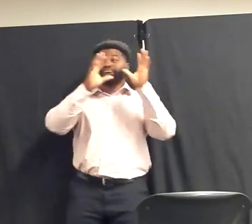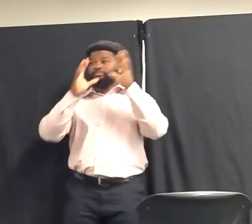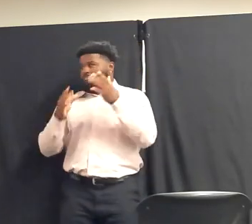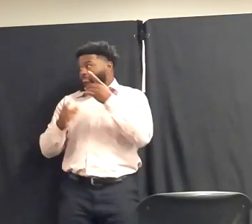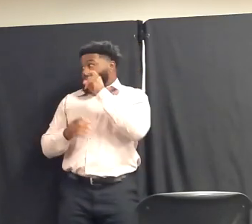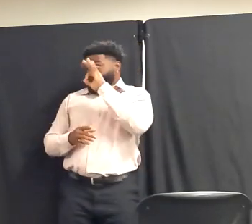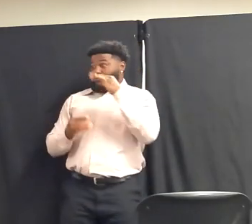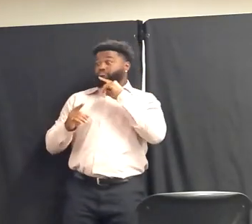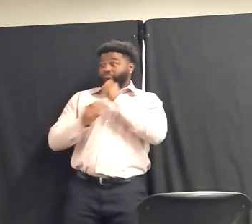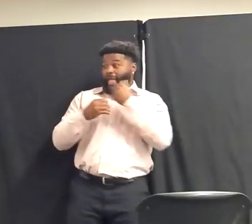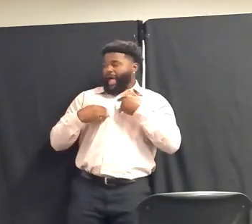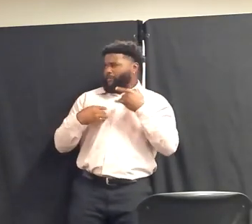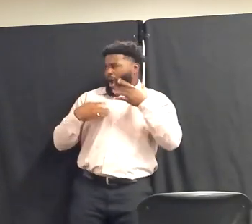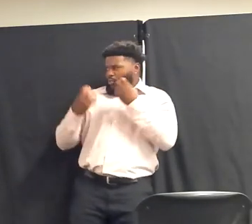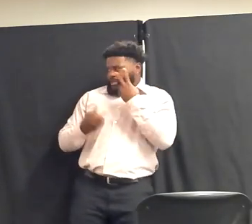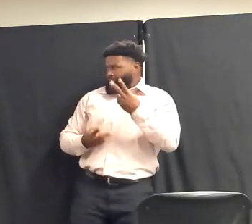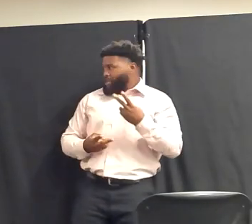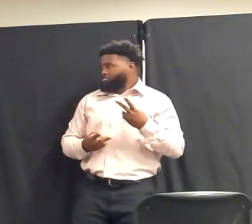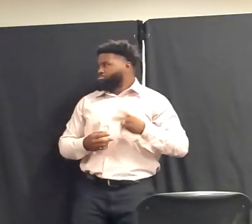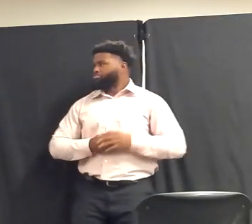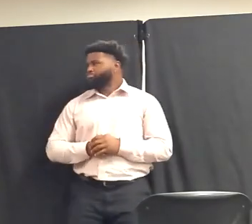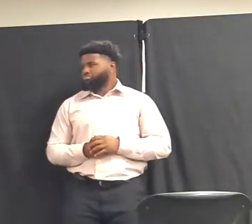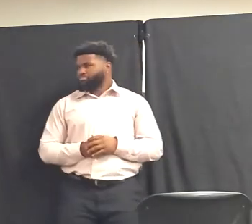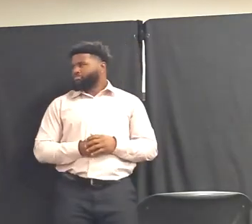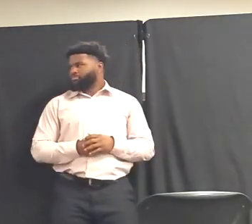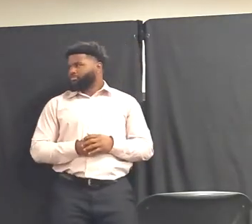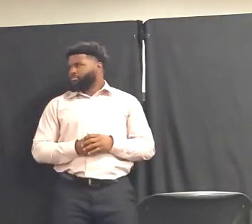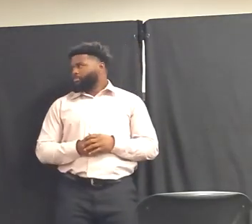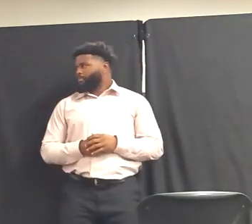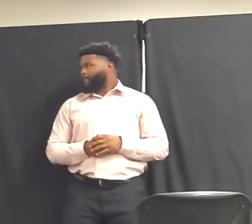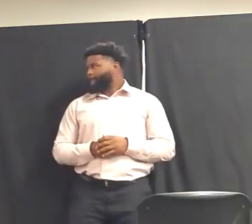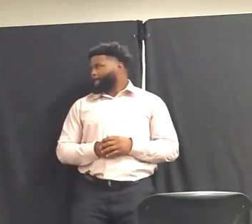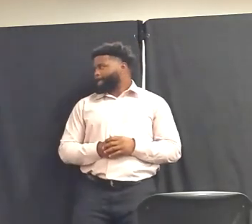would like to see that. Oh, yes. Okay.